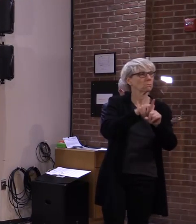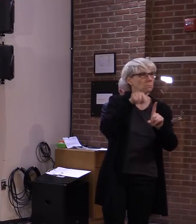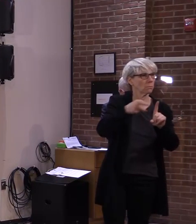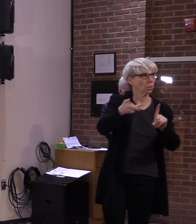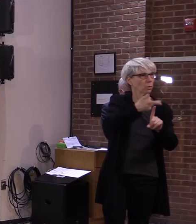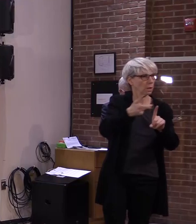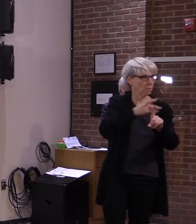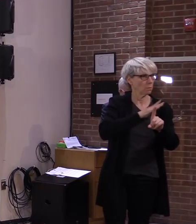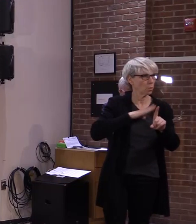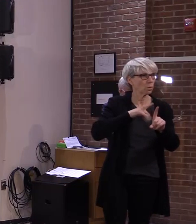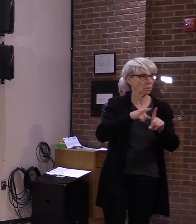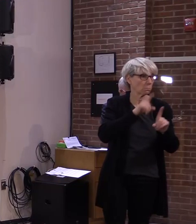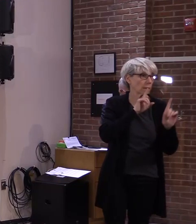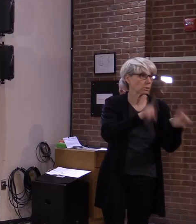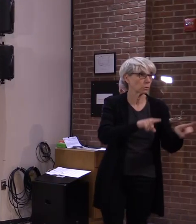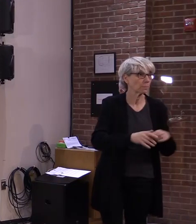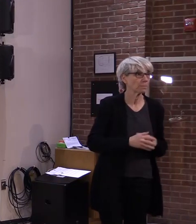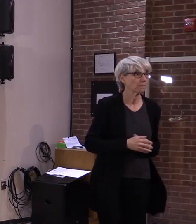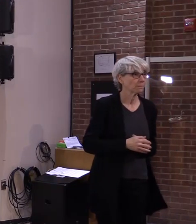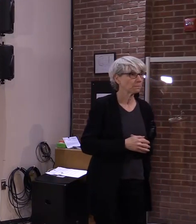they should have the answers.